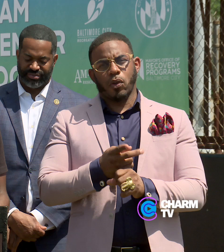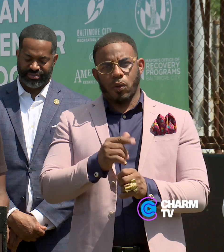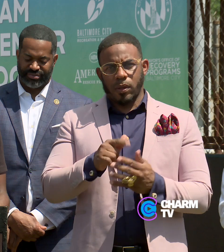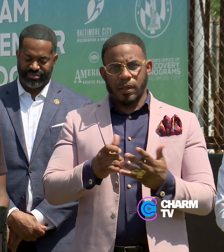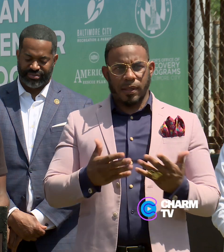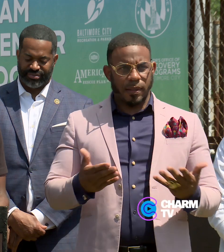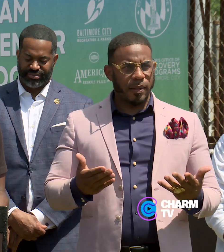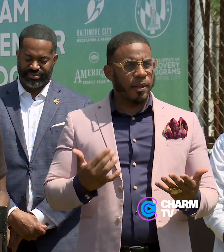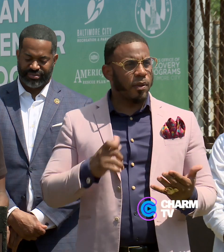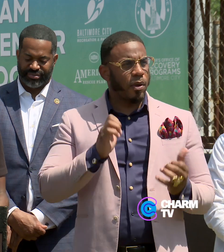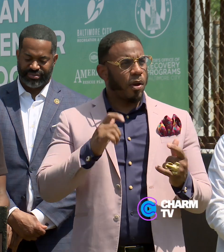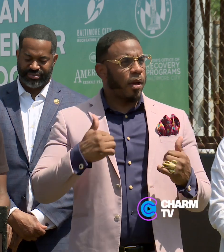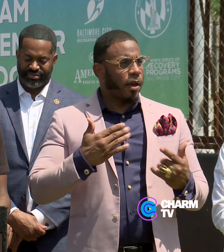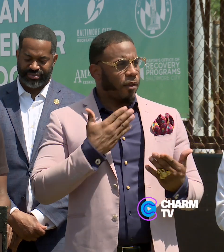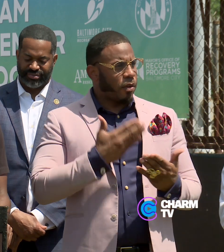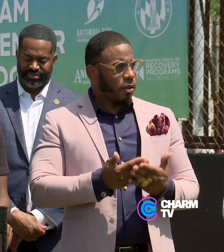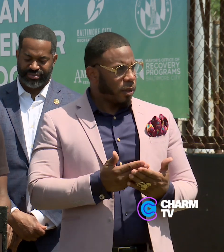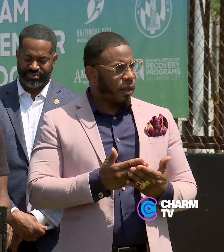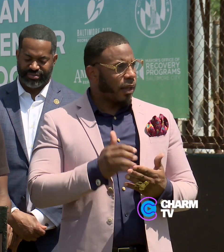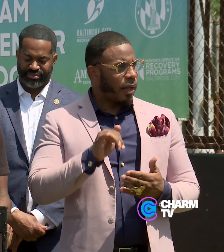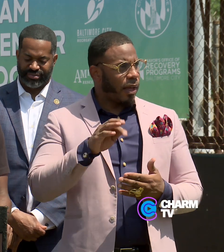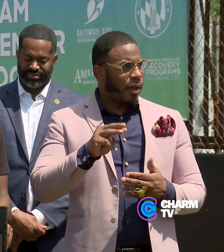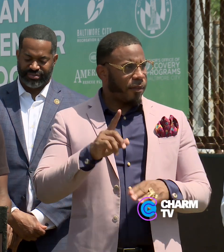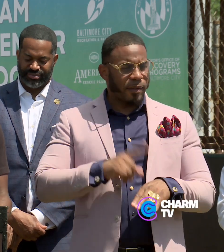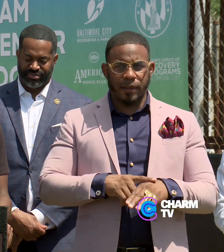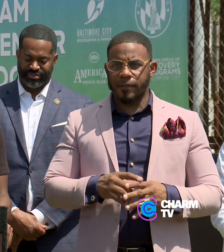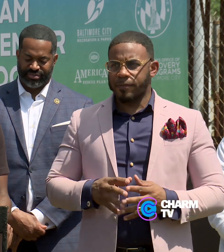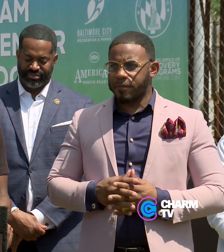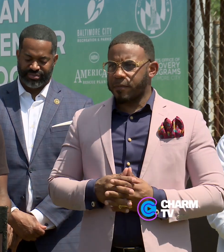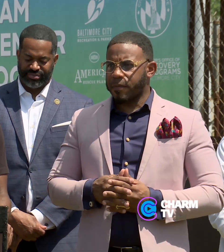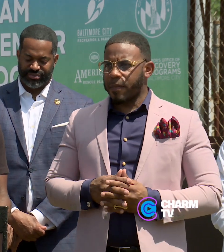those things as we all have a good AFRAM time.